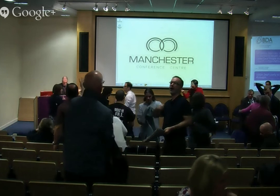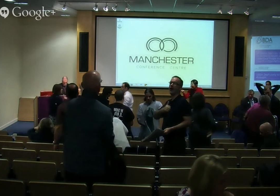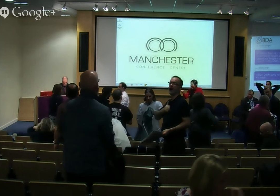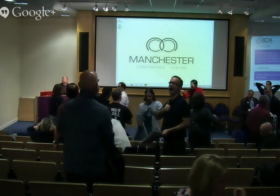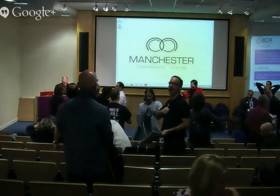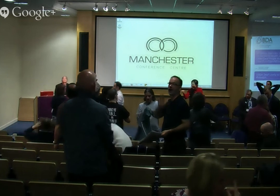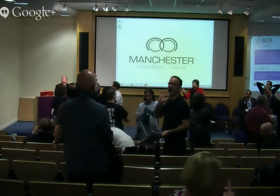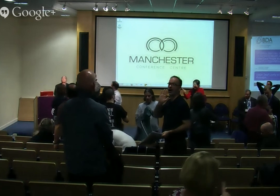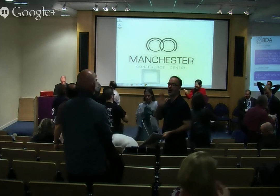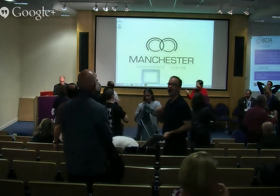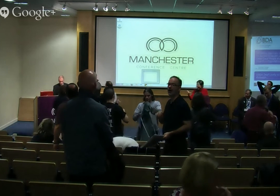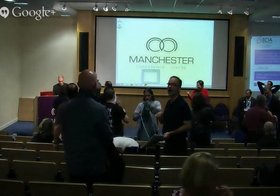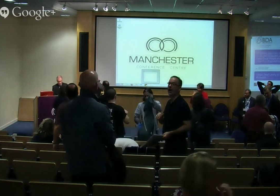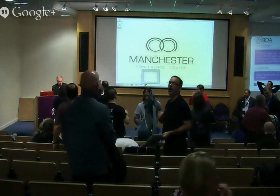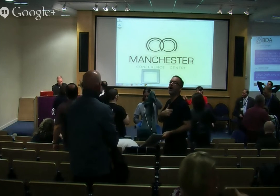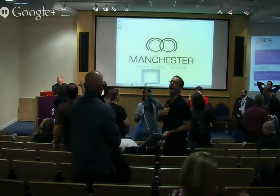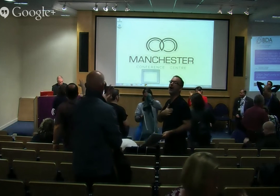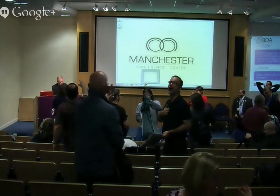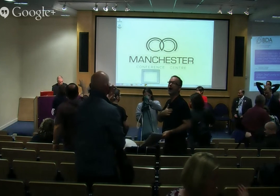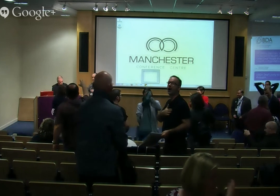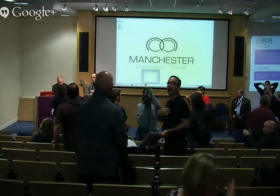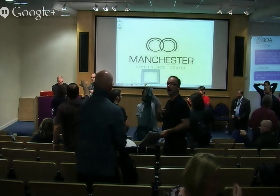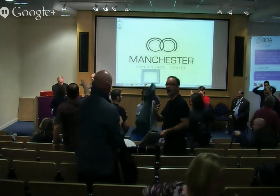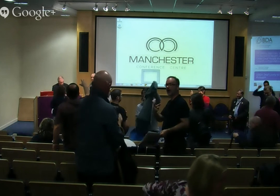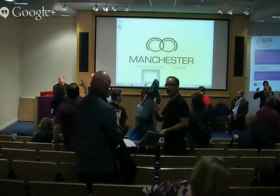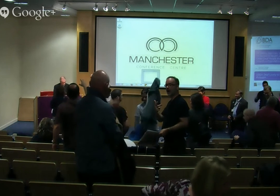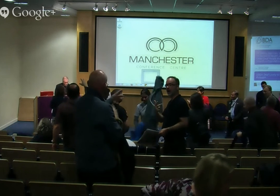You should grab some food. Mate, you should grab some food too. Yeah.